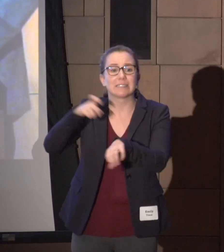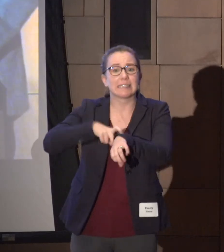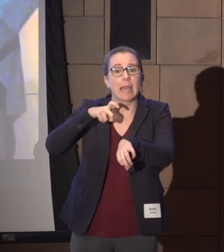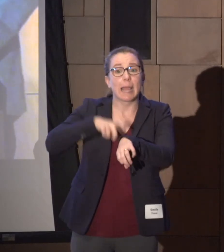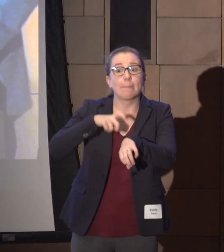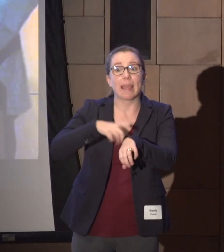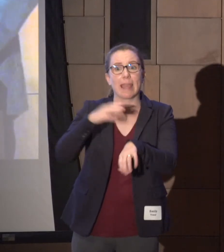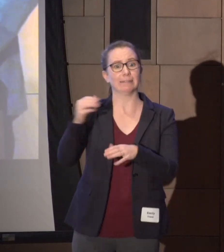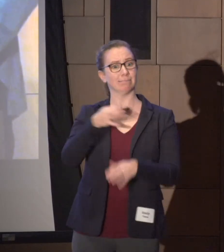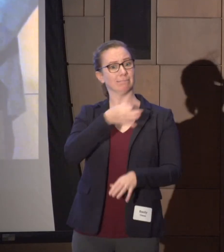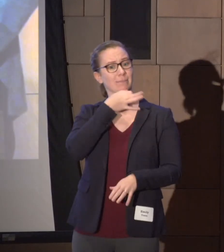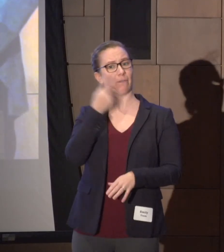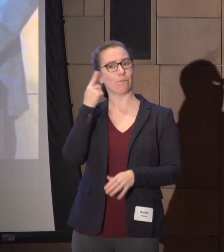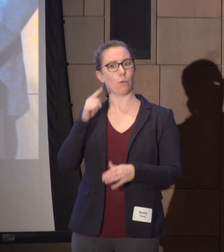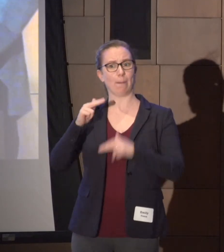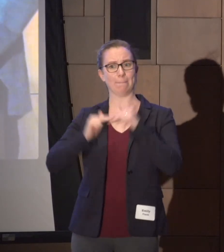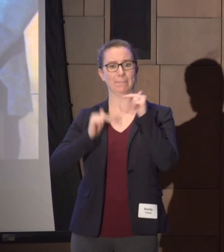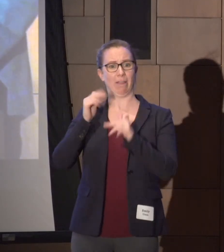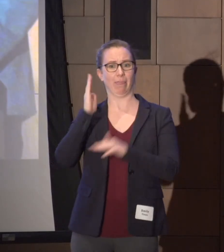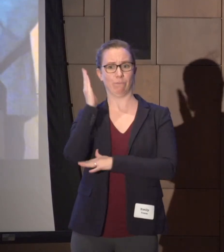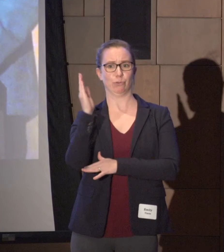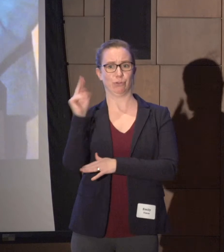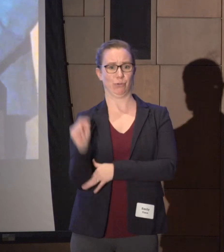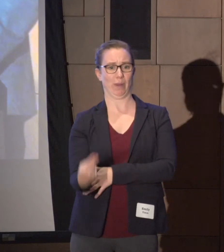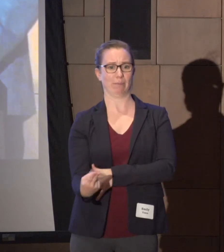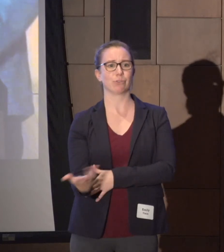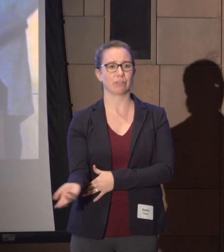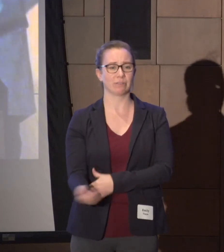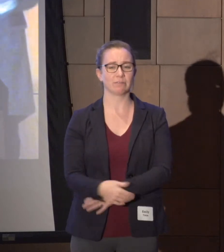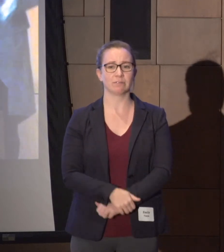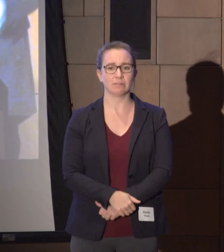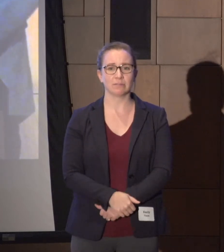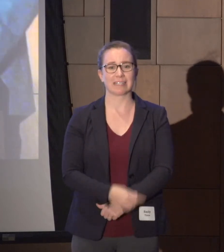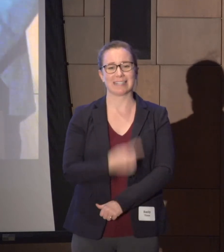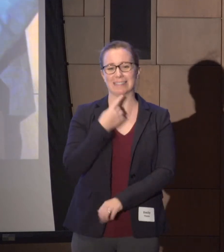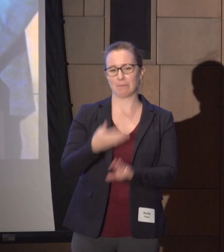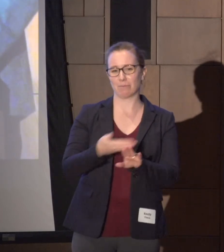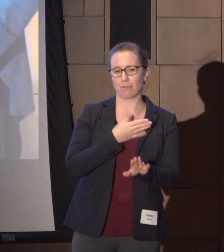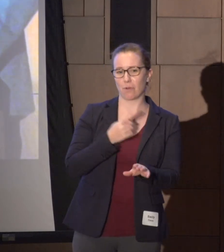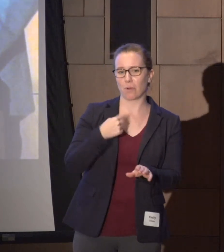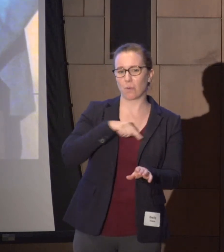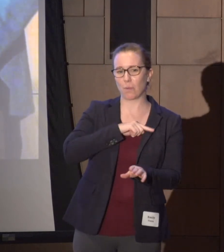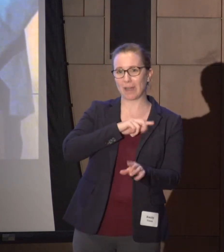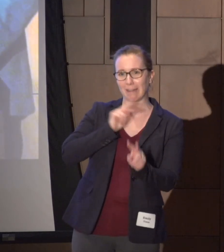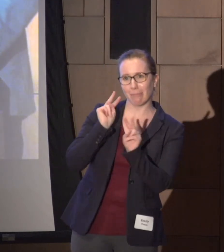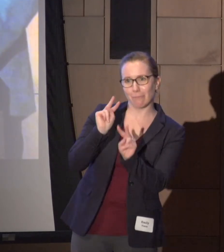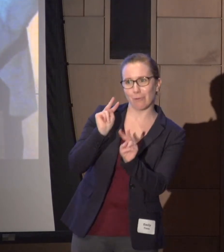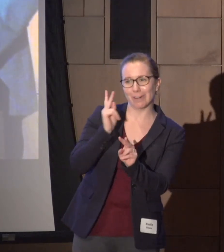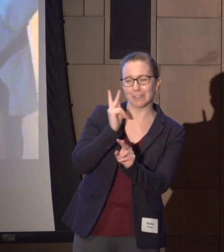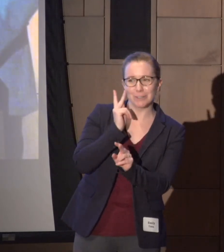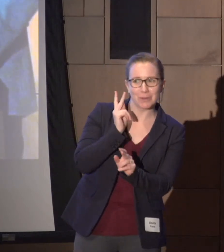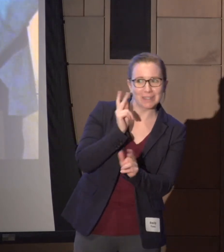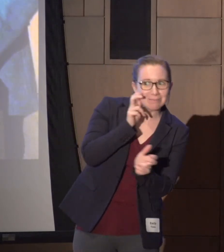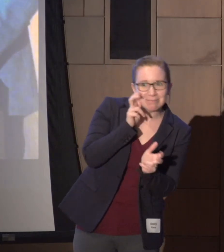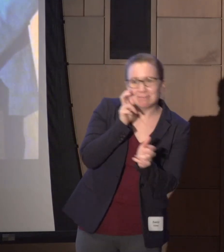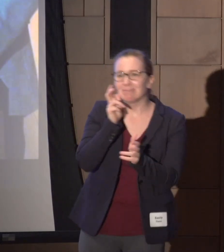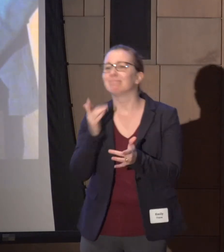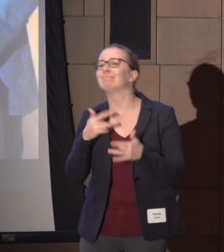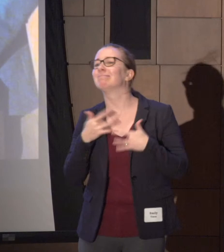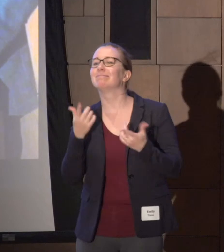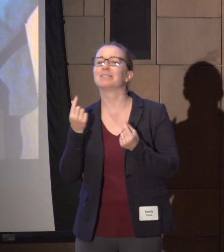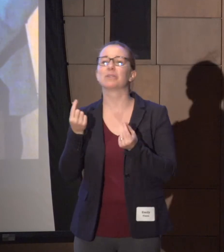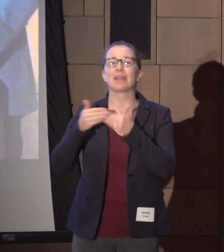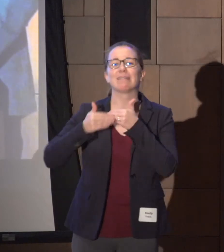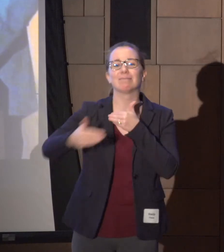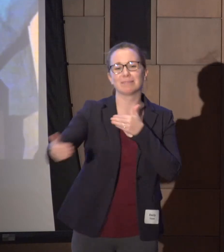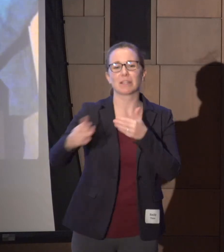and your talent to help build the future of New Hampshire. And as has been said before, we look very much forward to hearing more about what you're going to be doing